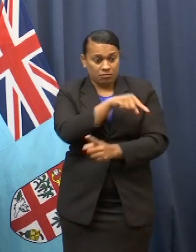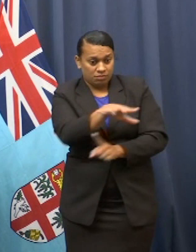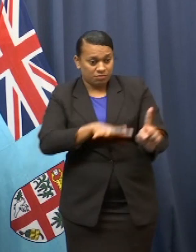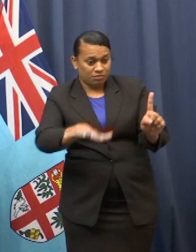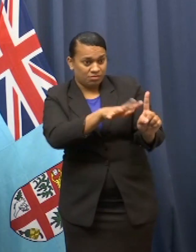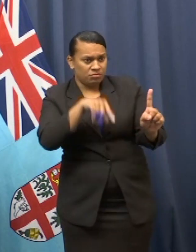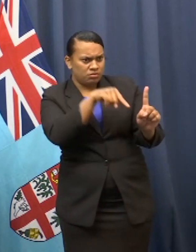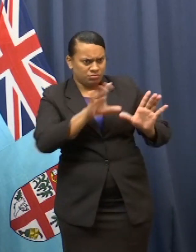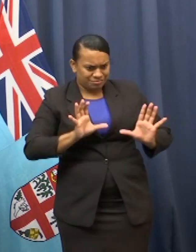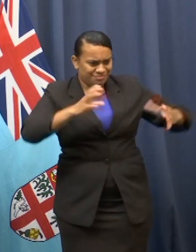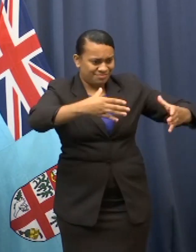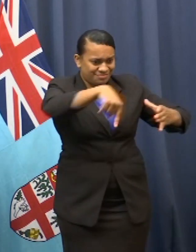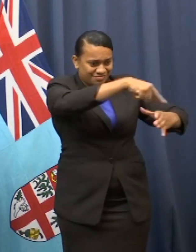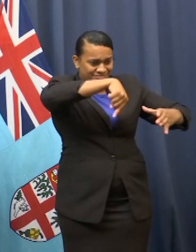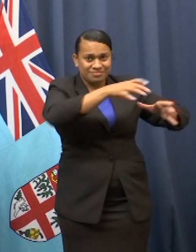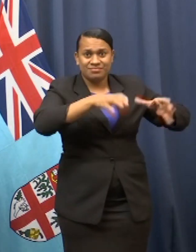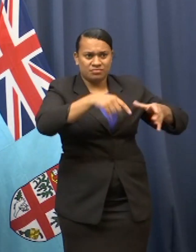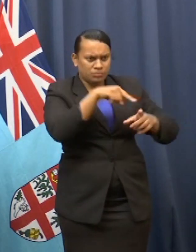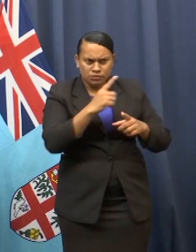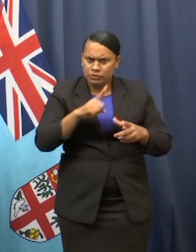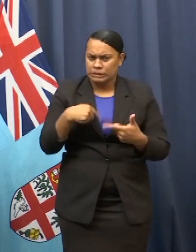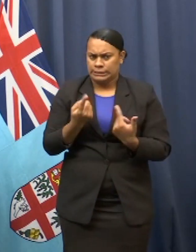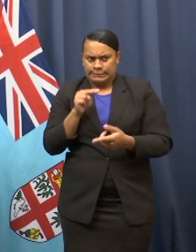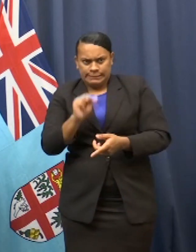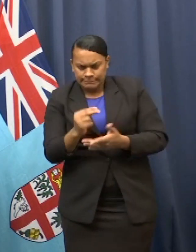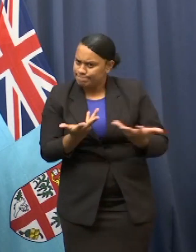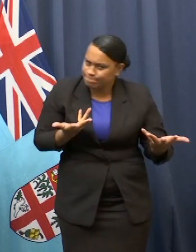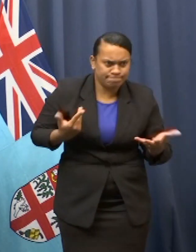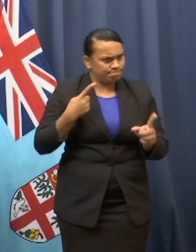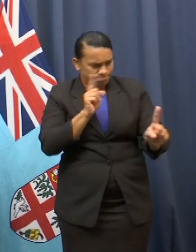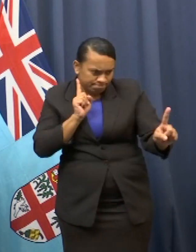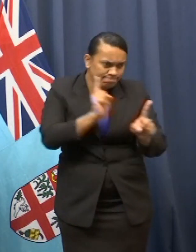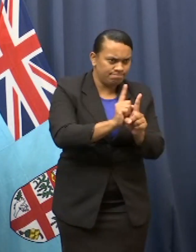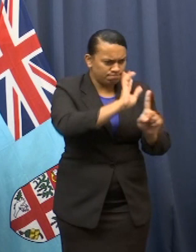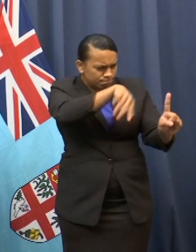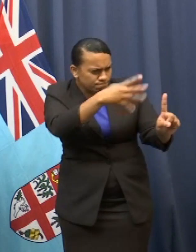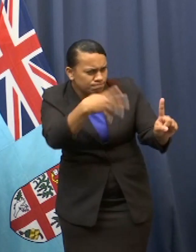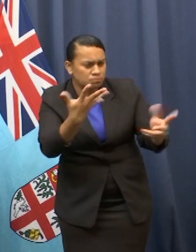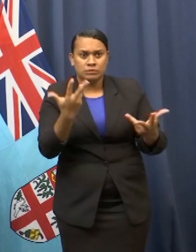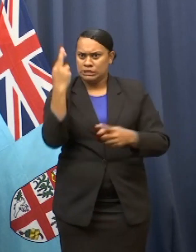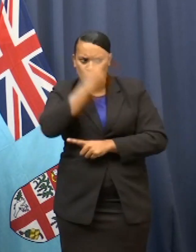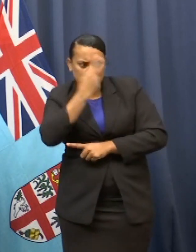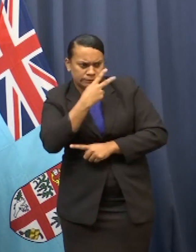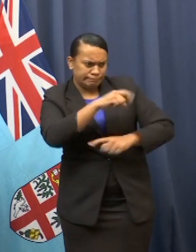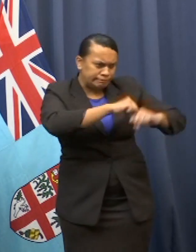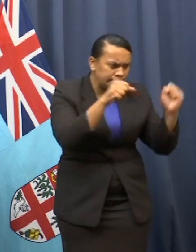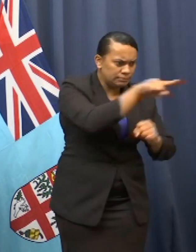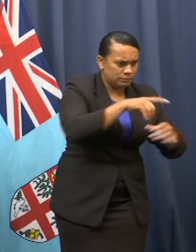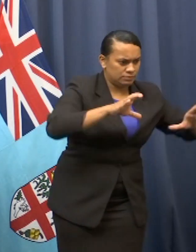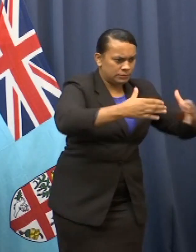we must exercise an abundance of caution and extinguish absolutely any chance